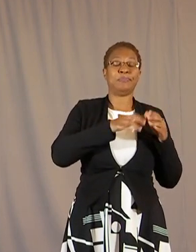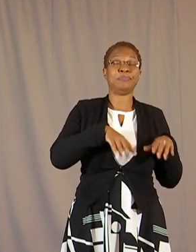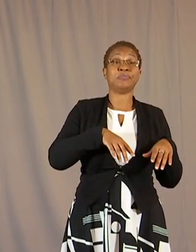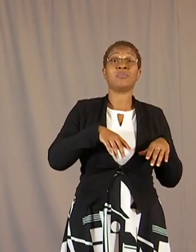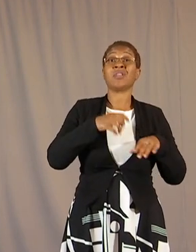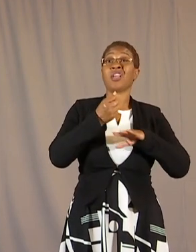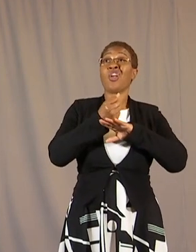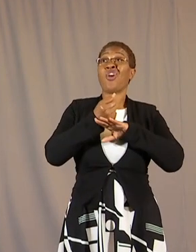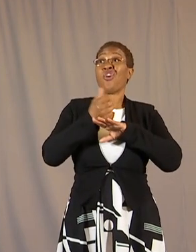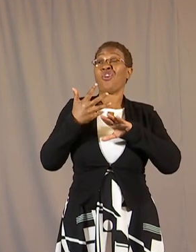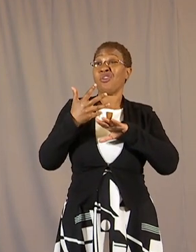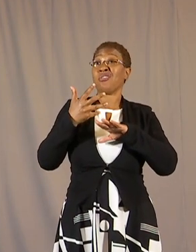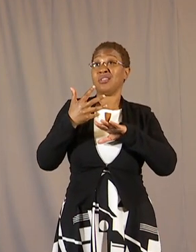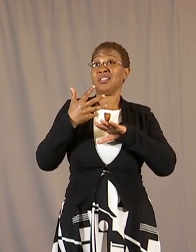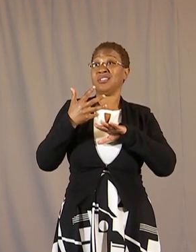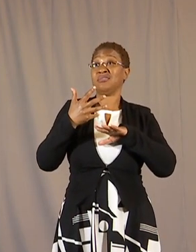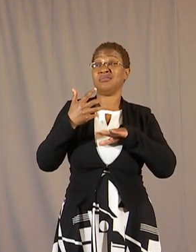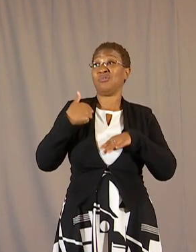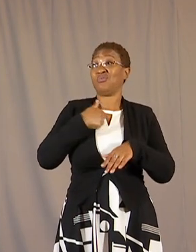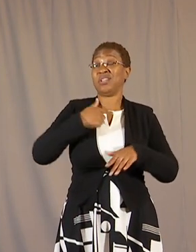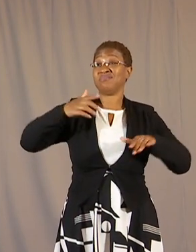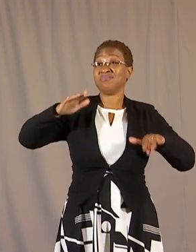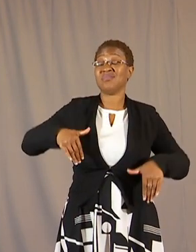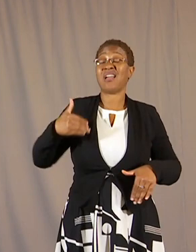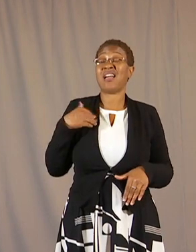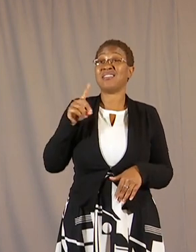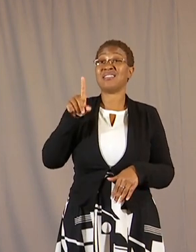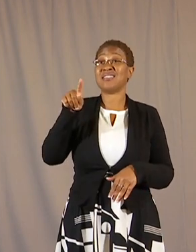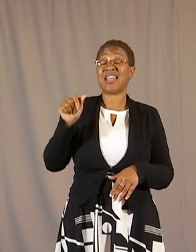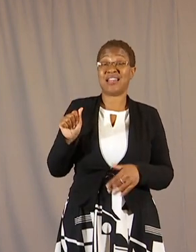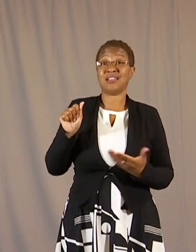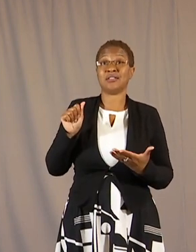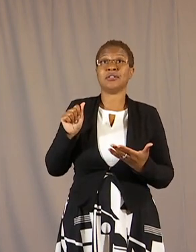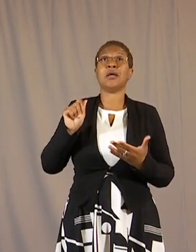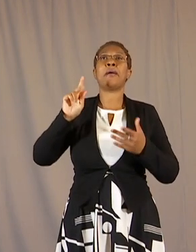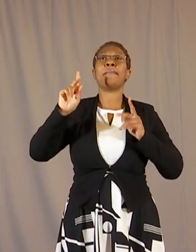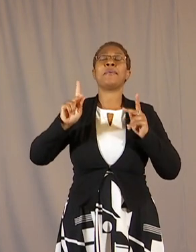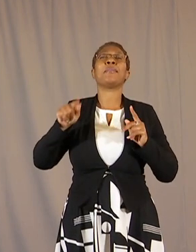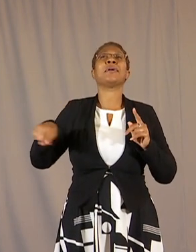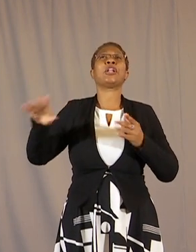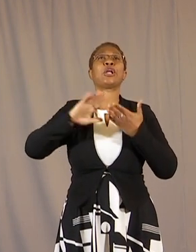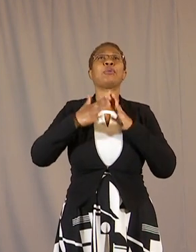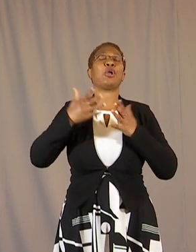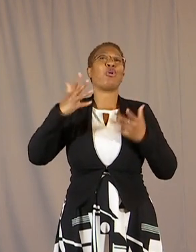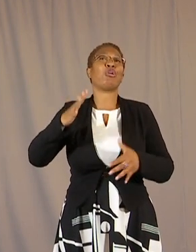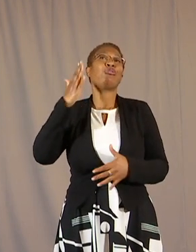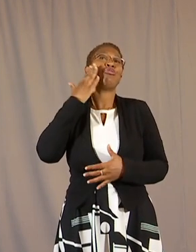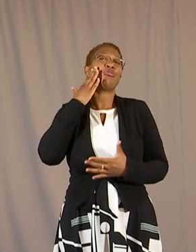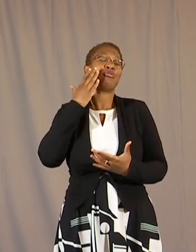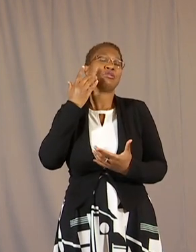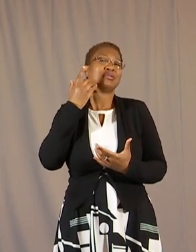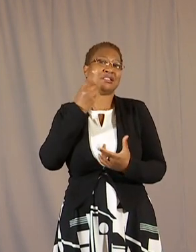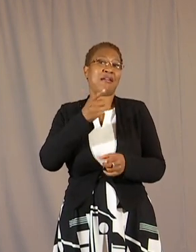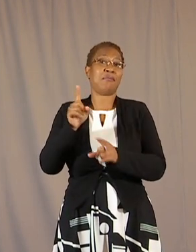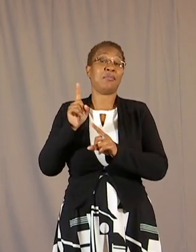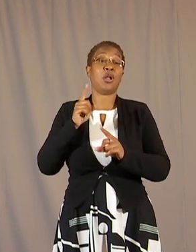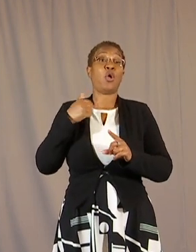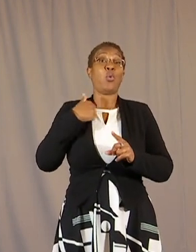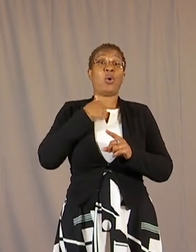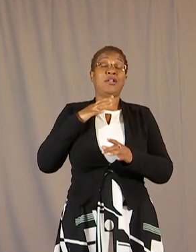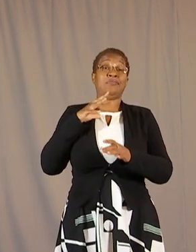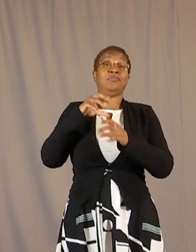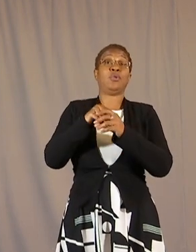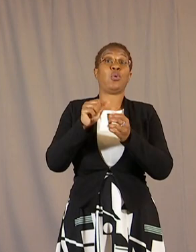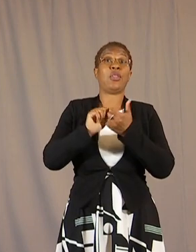have the data. Folks in the community knew what was going on. And those of us who have been engaged in different communities,